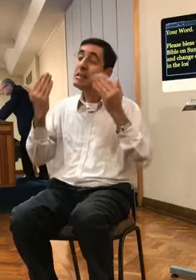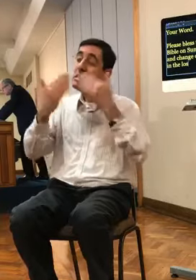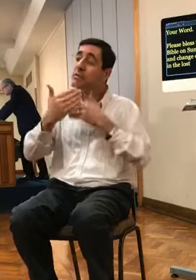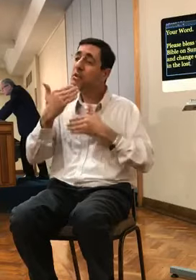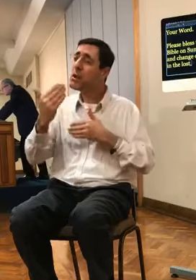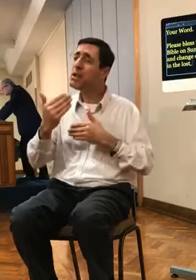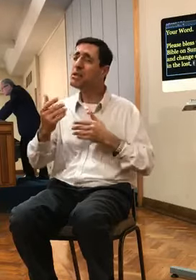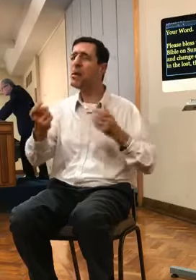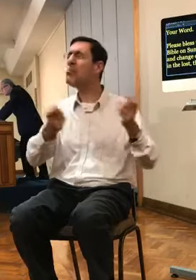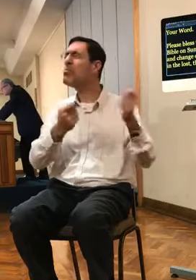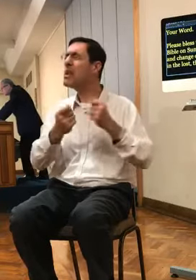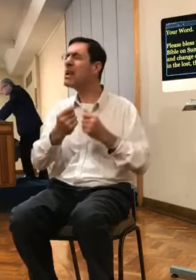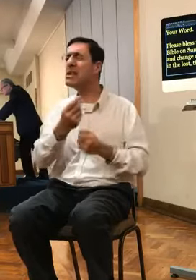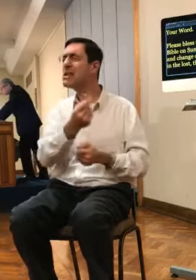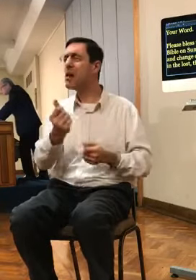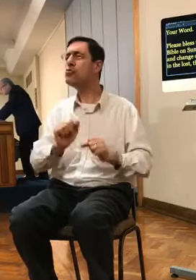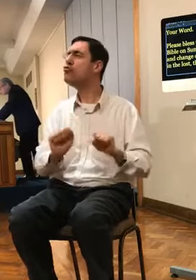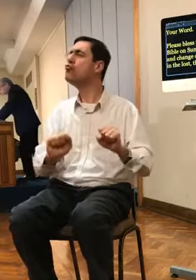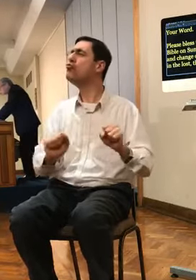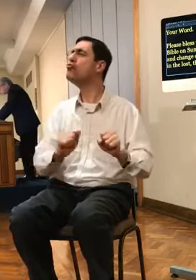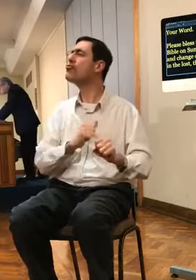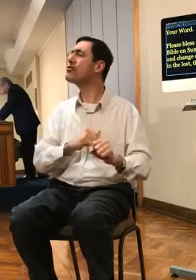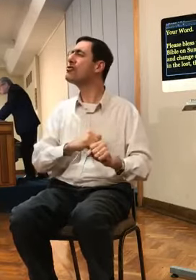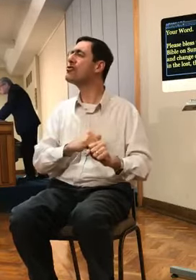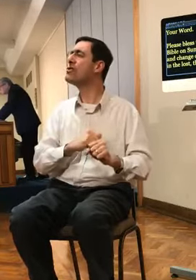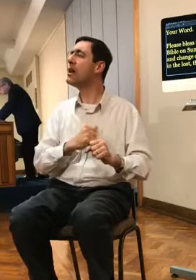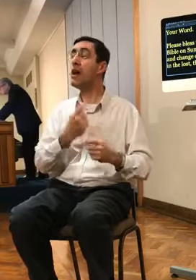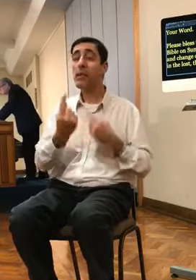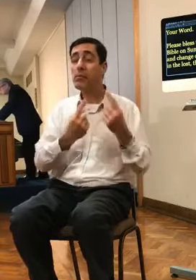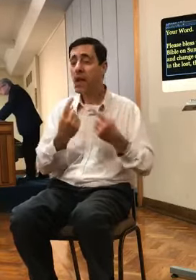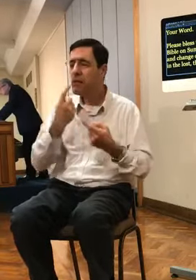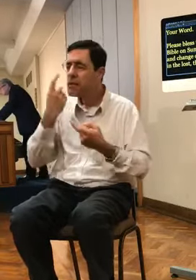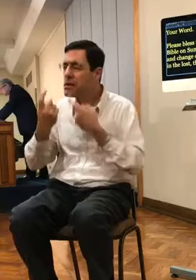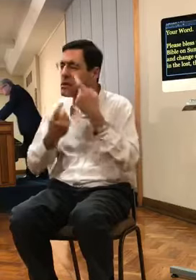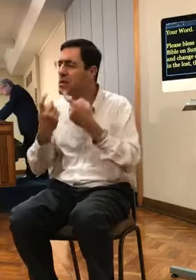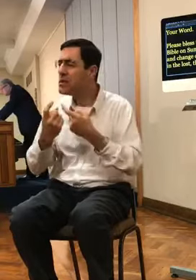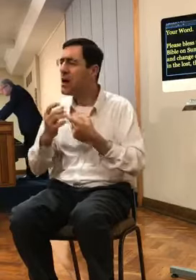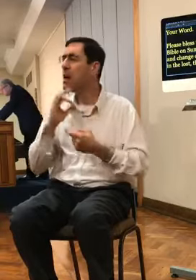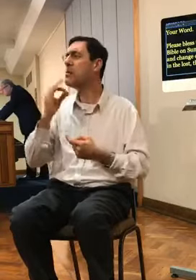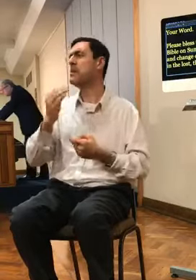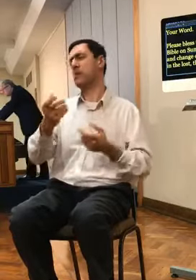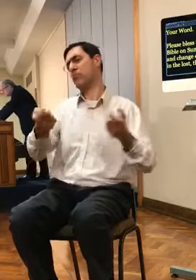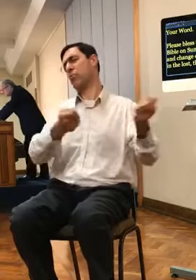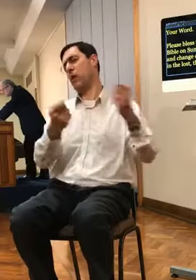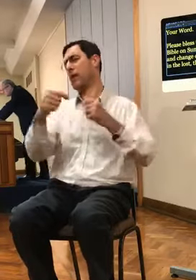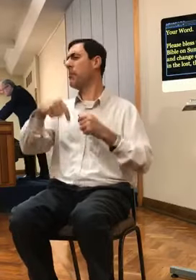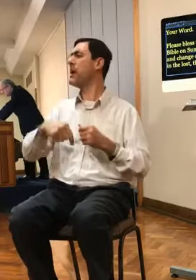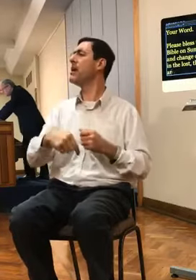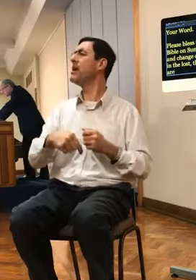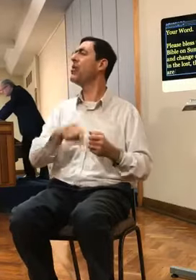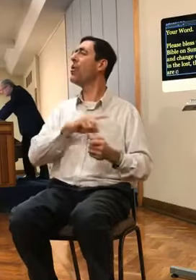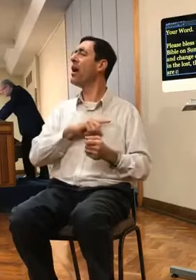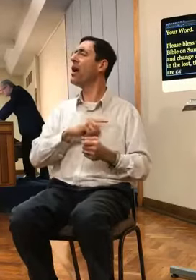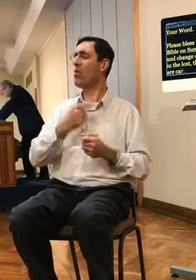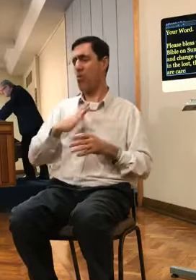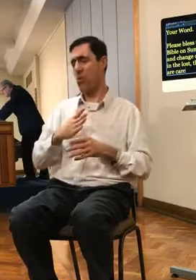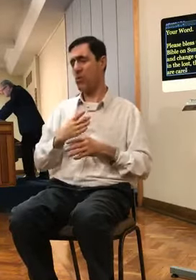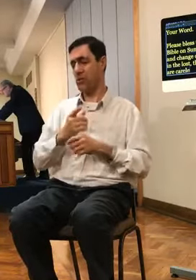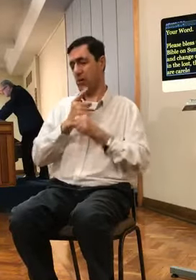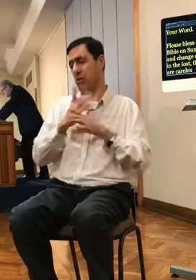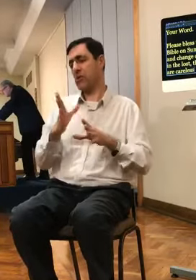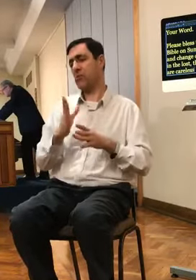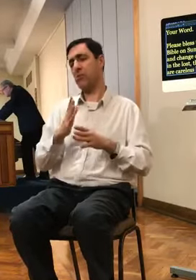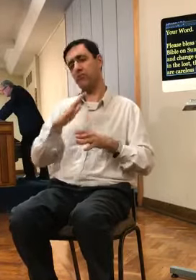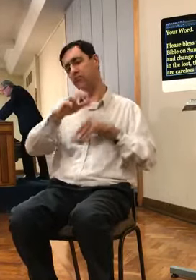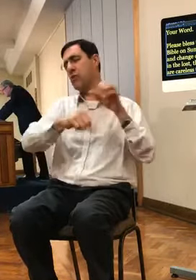spiritual things, and be with us, we pray, in the preaching of the gospel. and reach, O Lord, we pray, and save